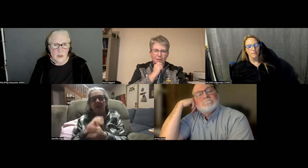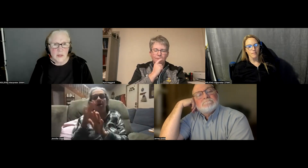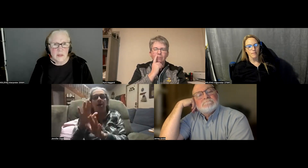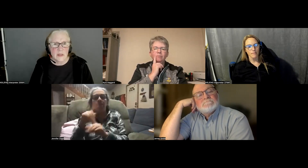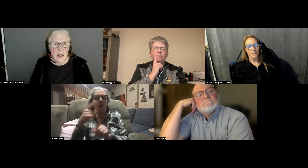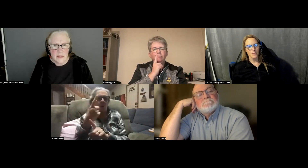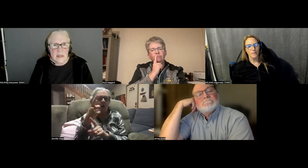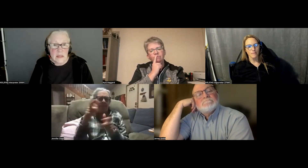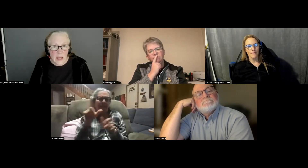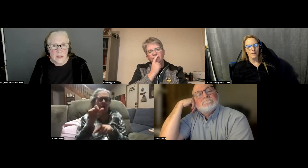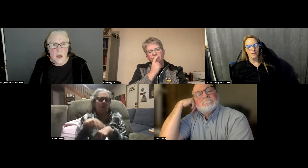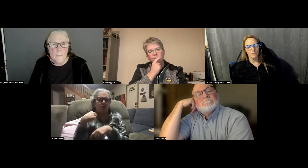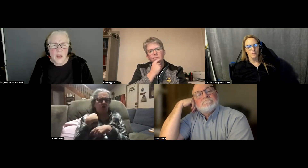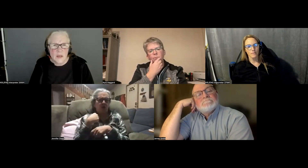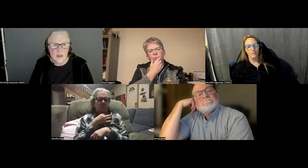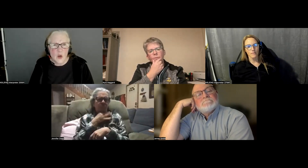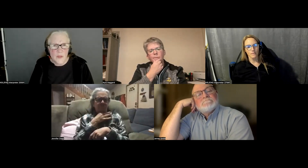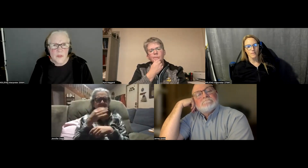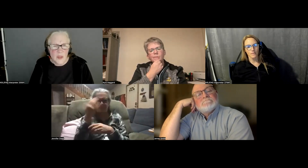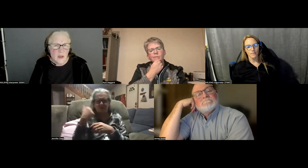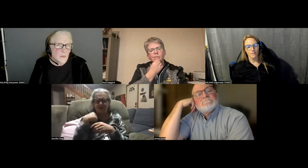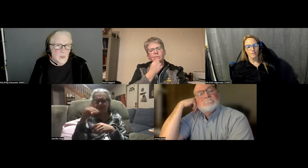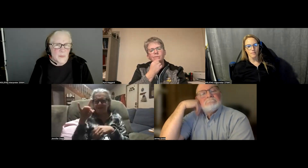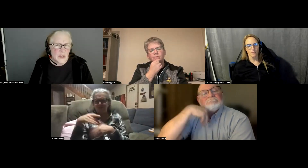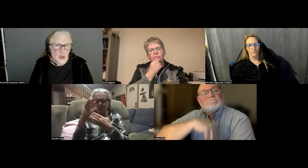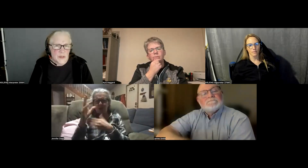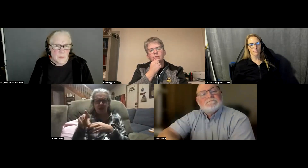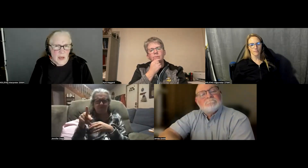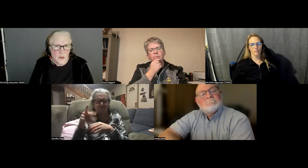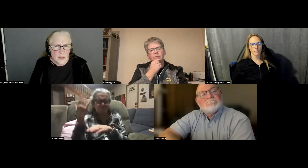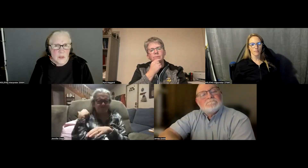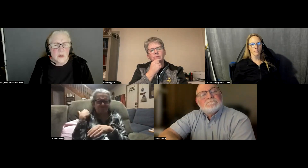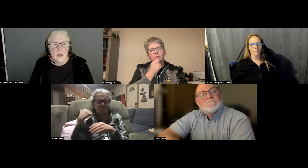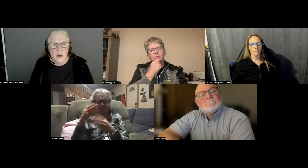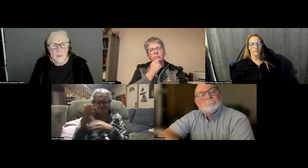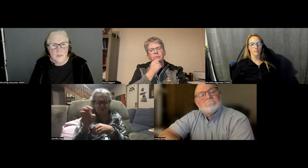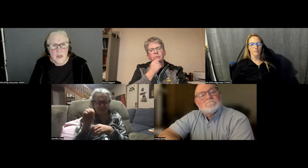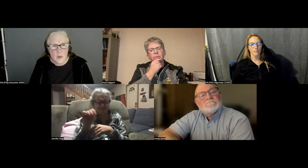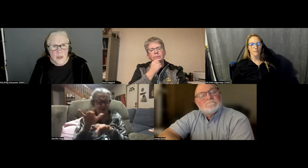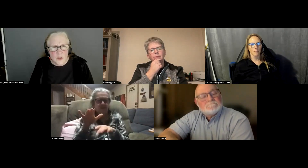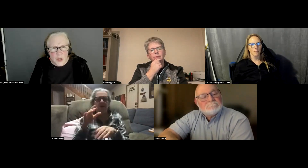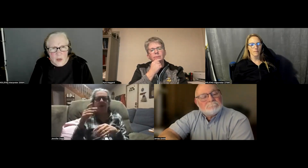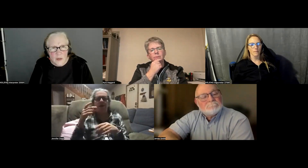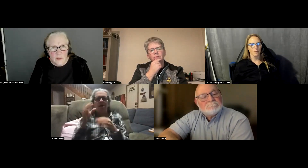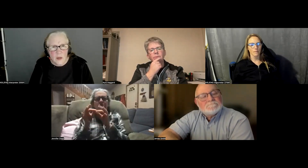and look at the slides. But one thing I'm a bit curious about that I would like to check